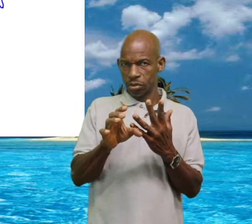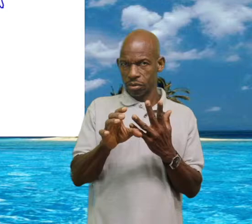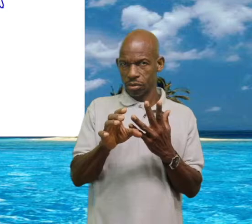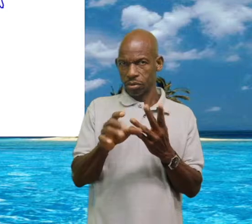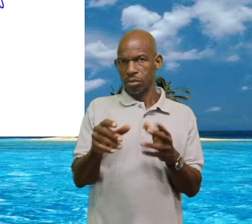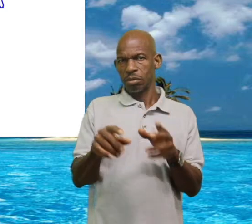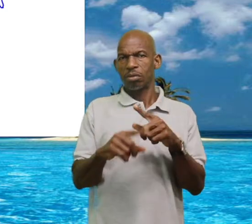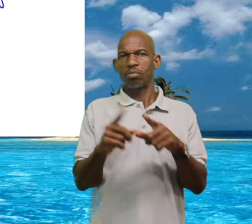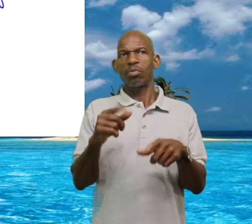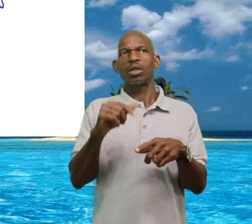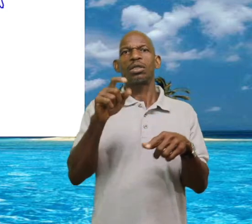Okay, all right, so